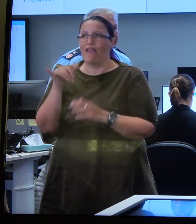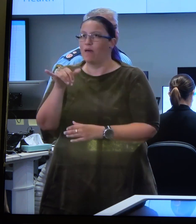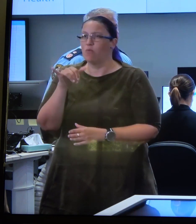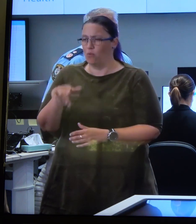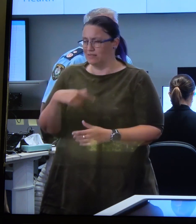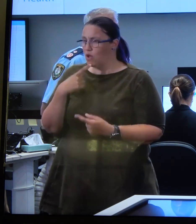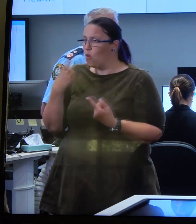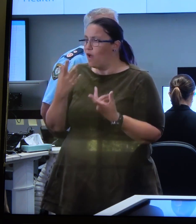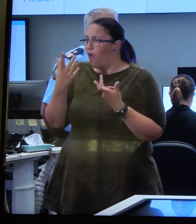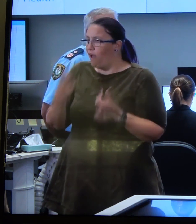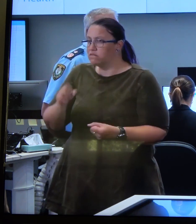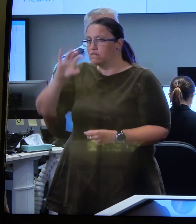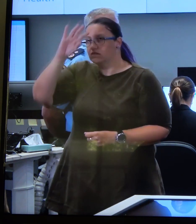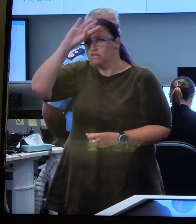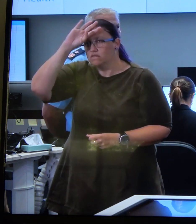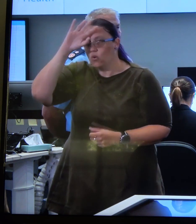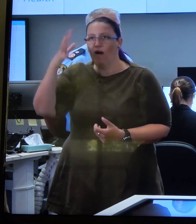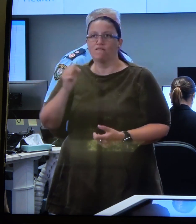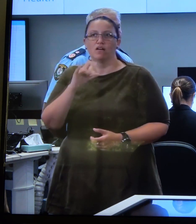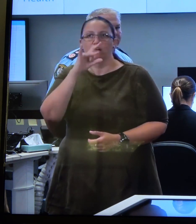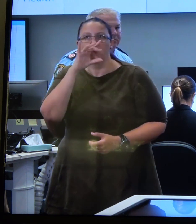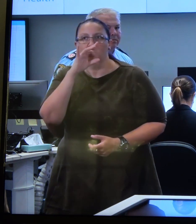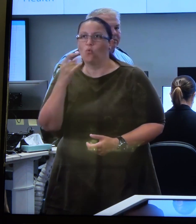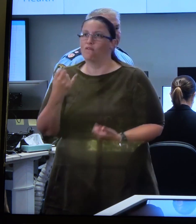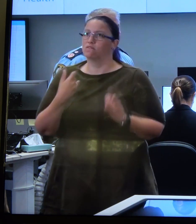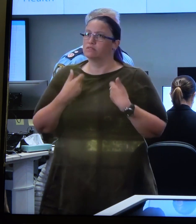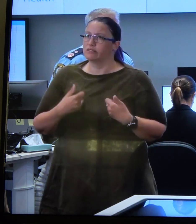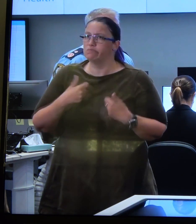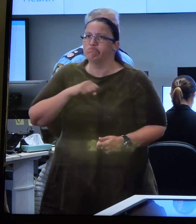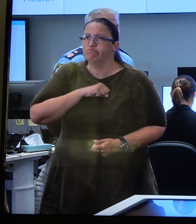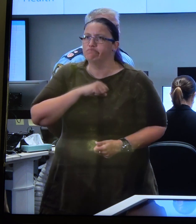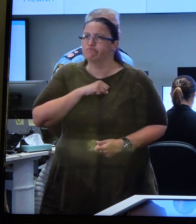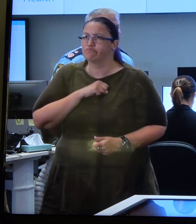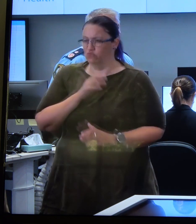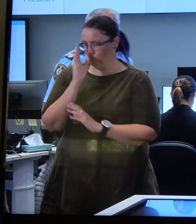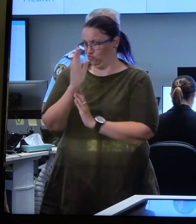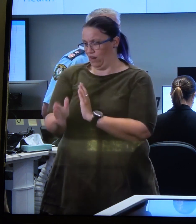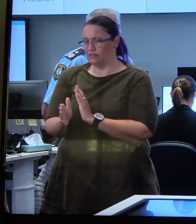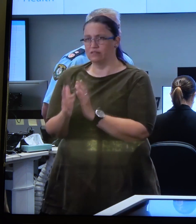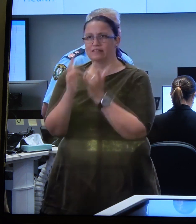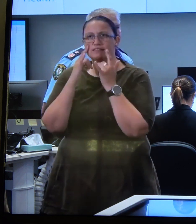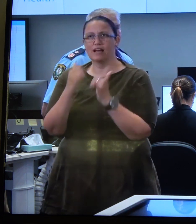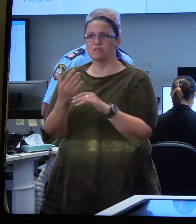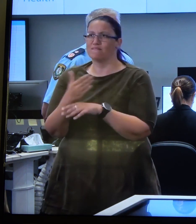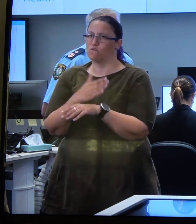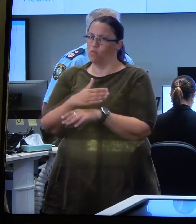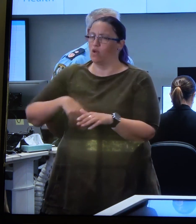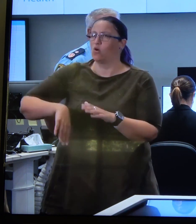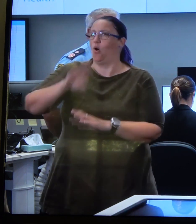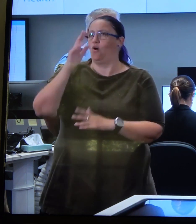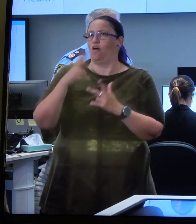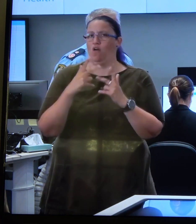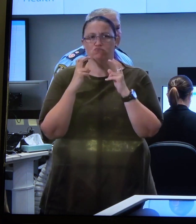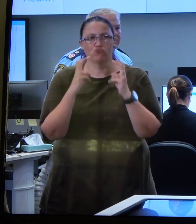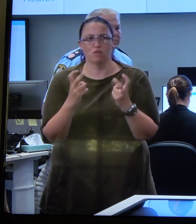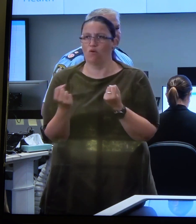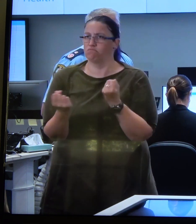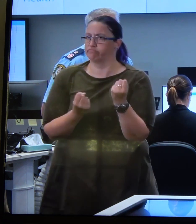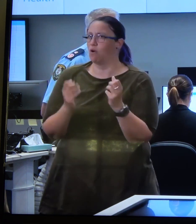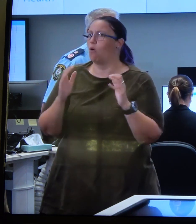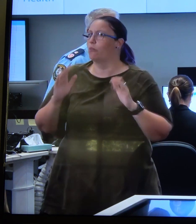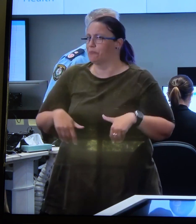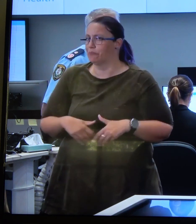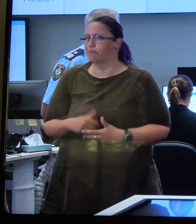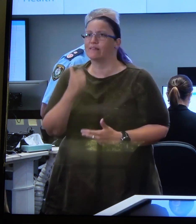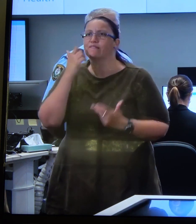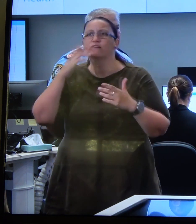returning travellers who have symptoms to be assessed prior to any ongoing transport. Every day we update you on the